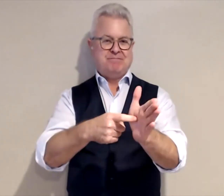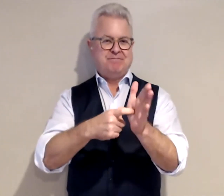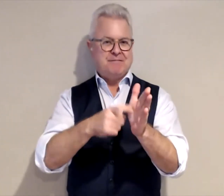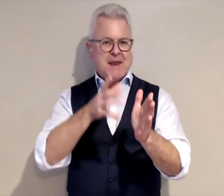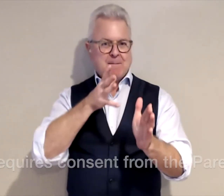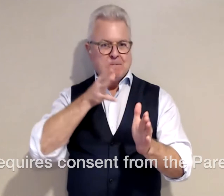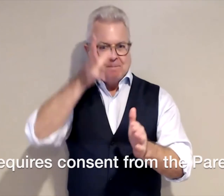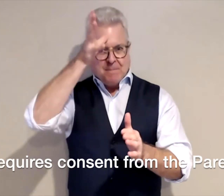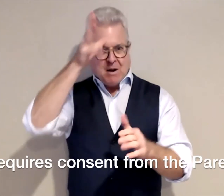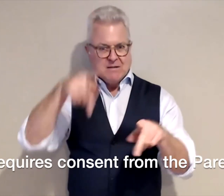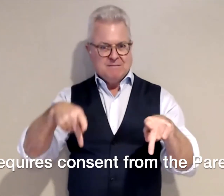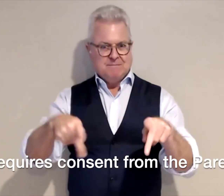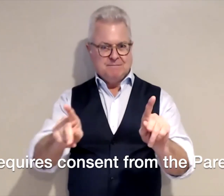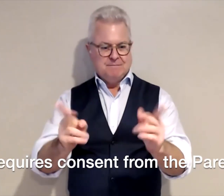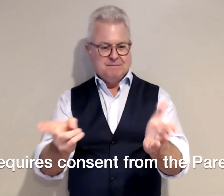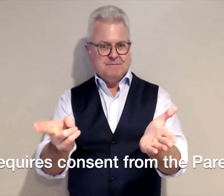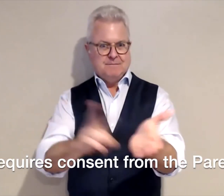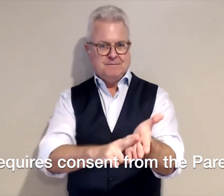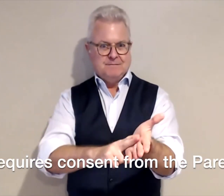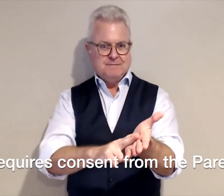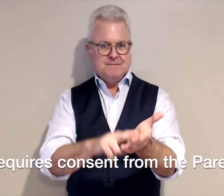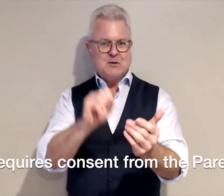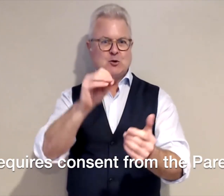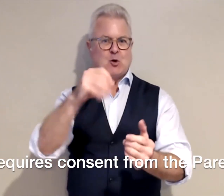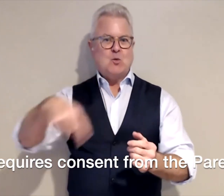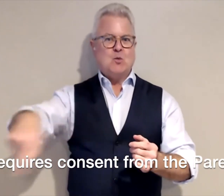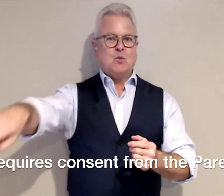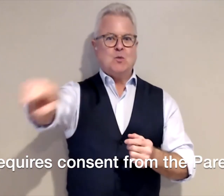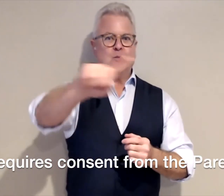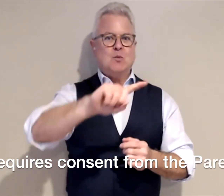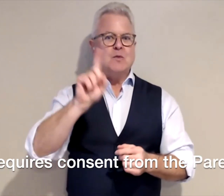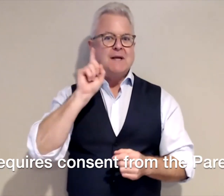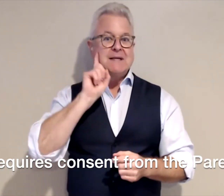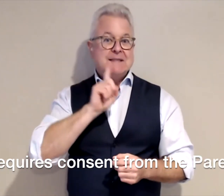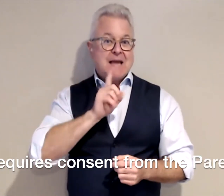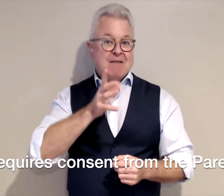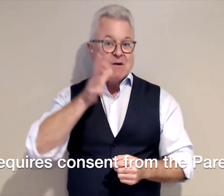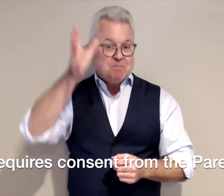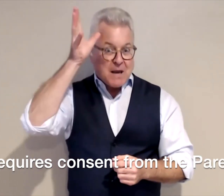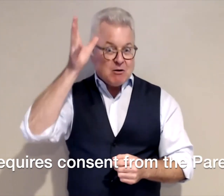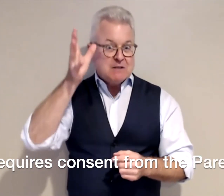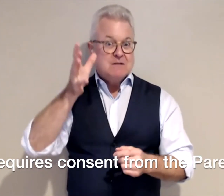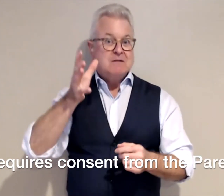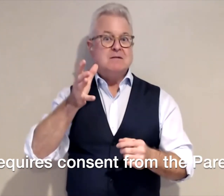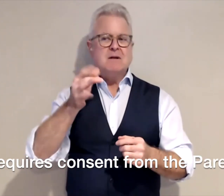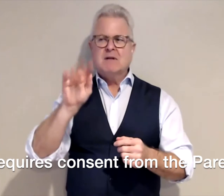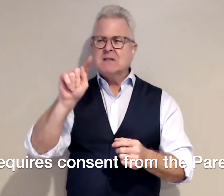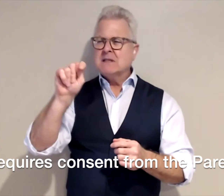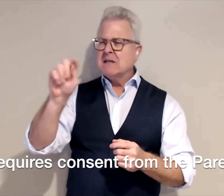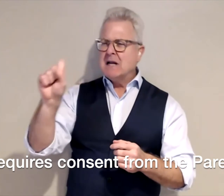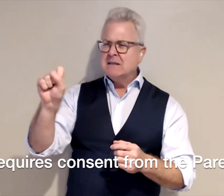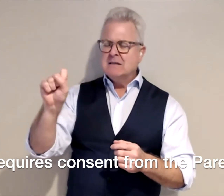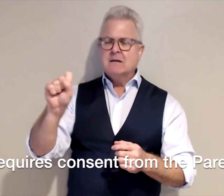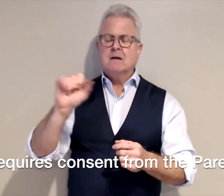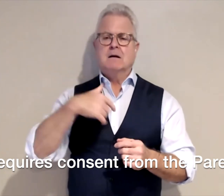This pilot program requires that the parents sign a permission form. So deaf